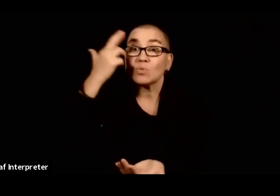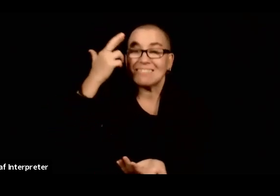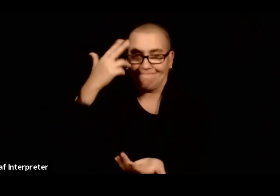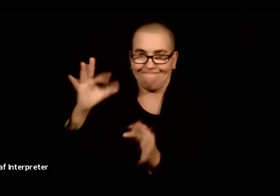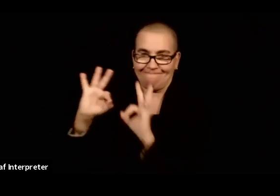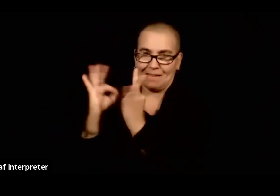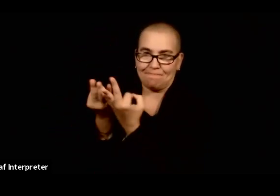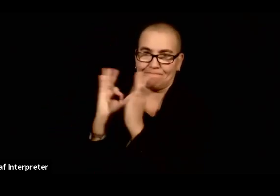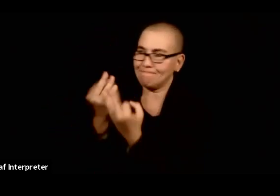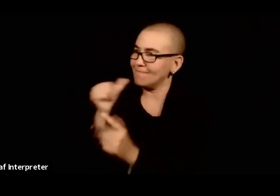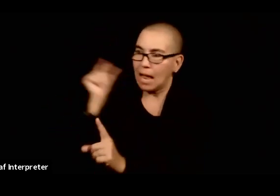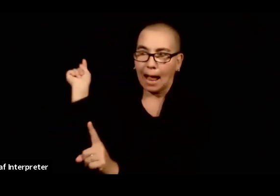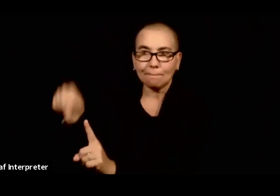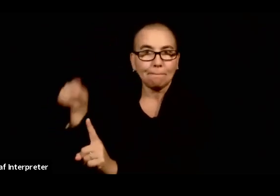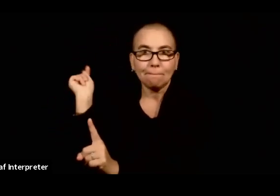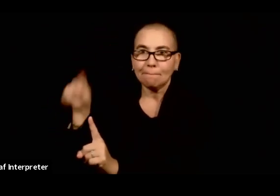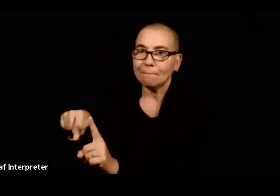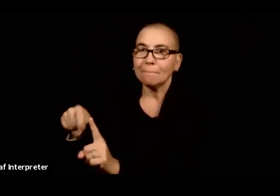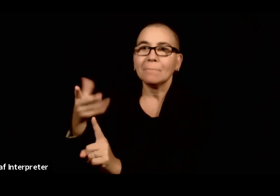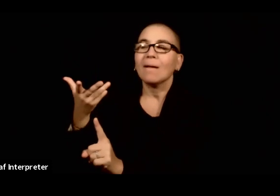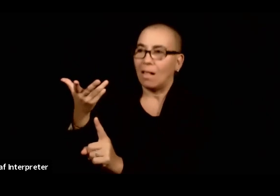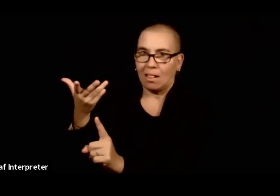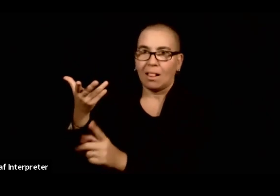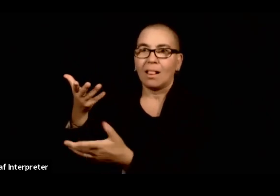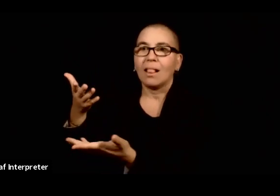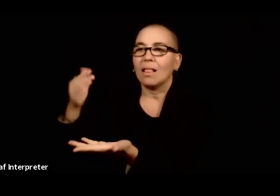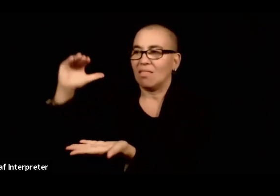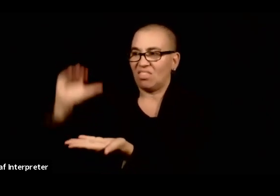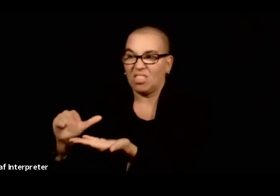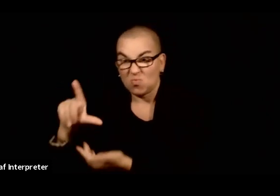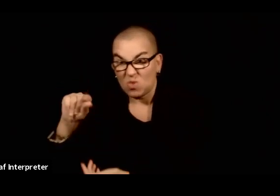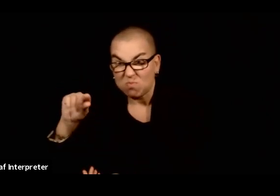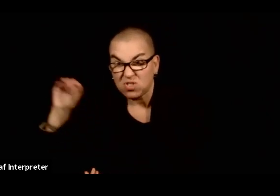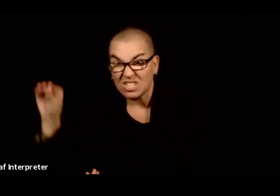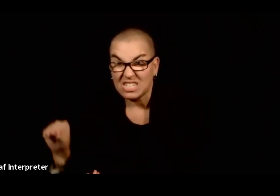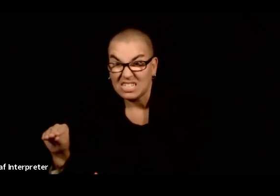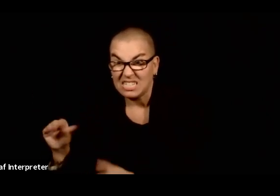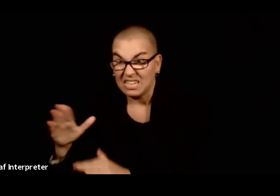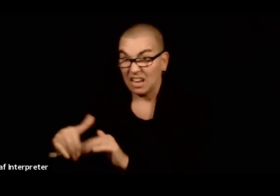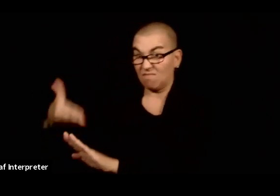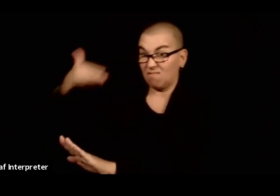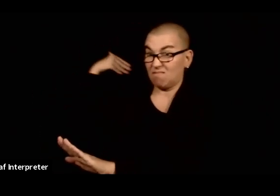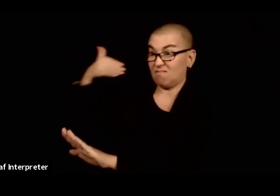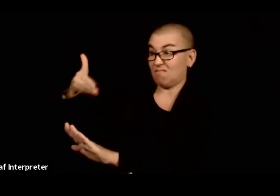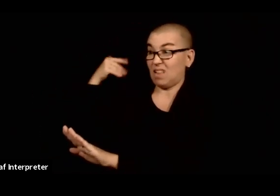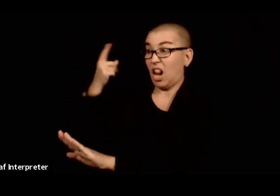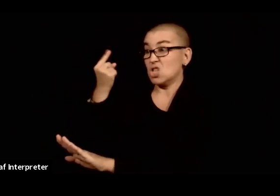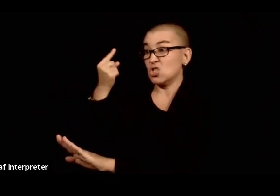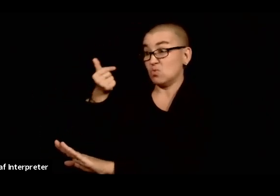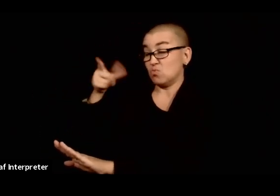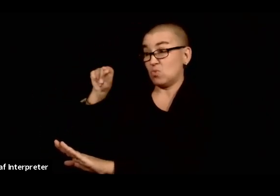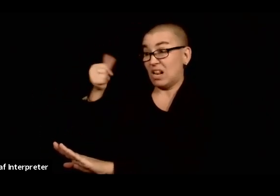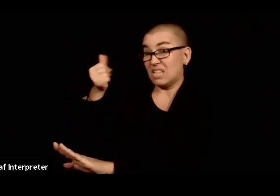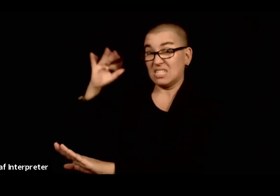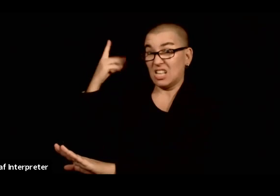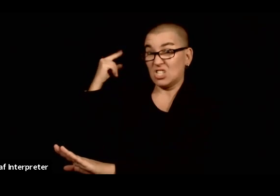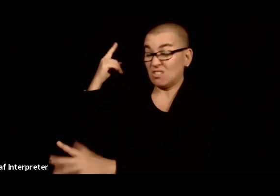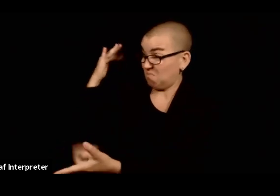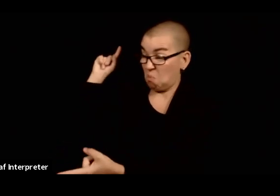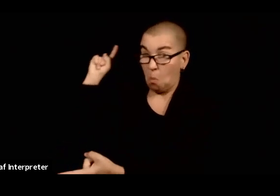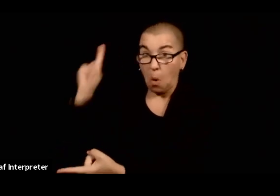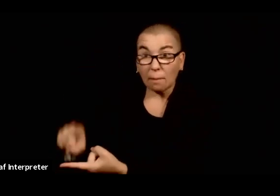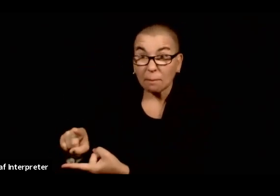20% compared to a similar time period in 2019, a drop that would not be expected to have happened by coincidence